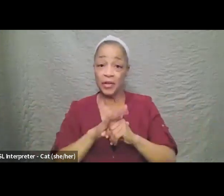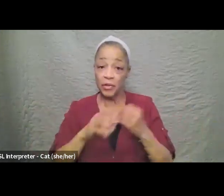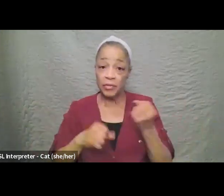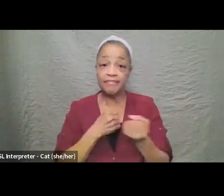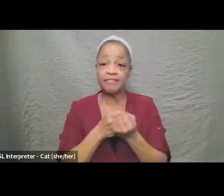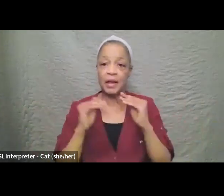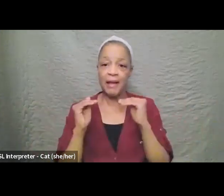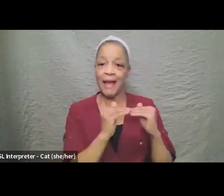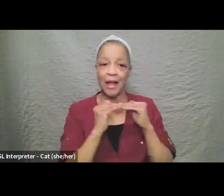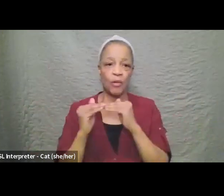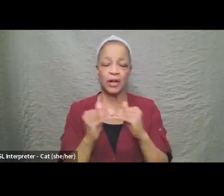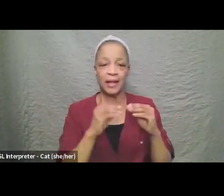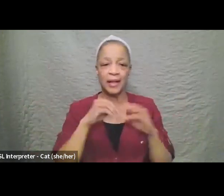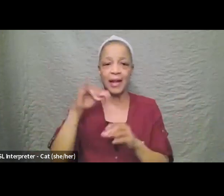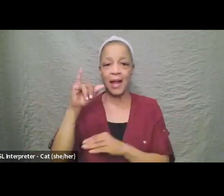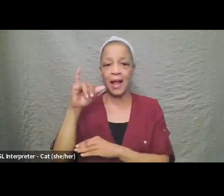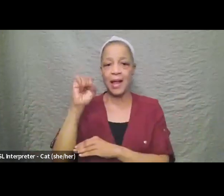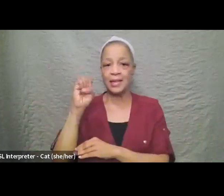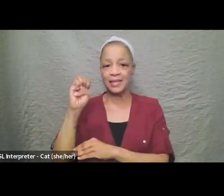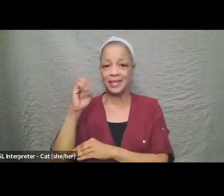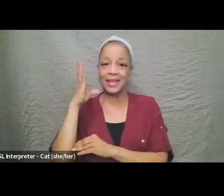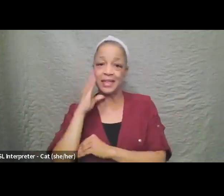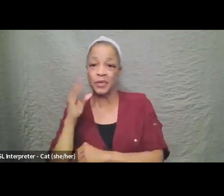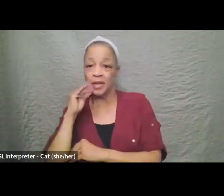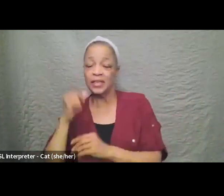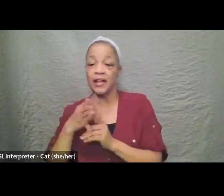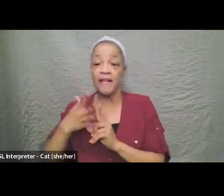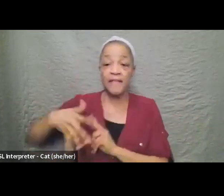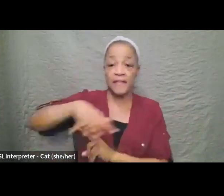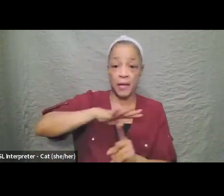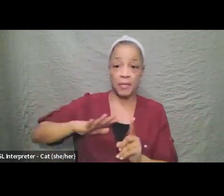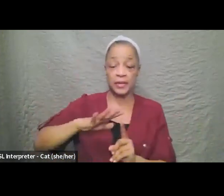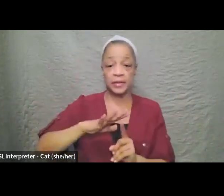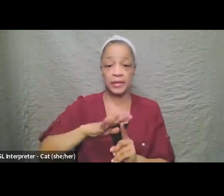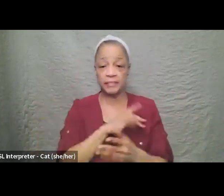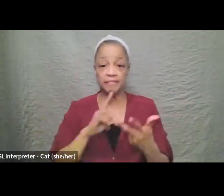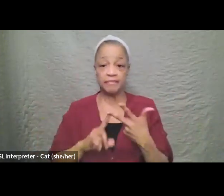equity in ISE experiences and environments.